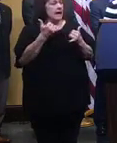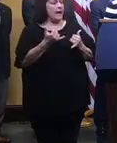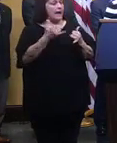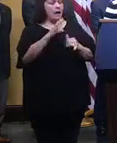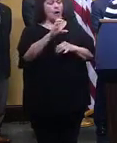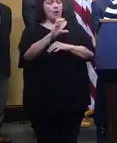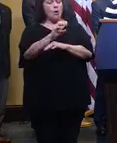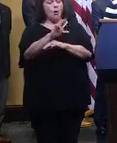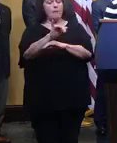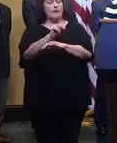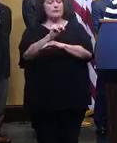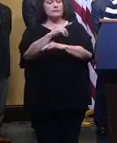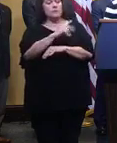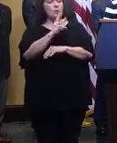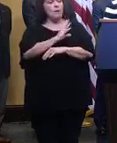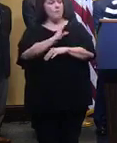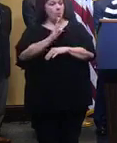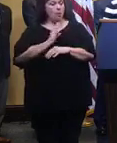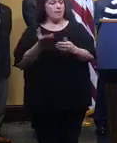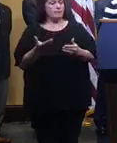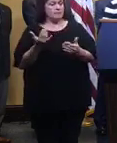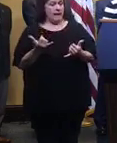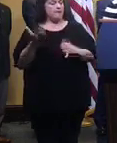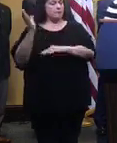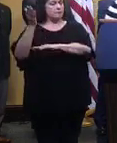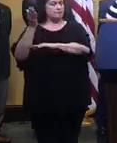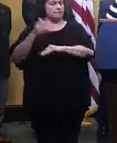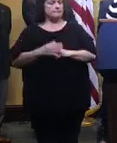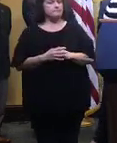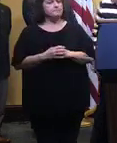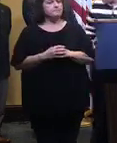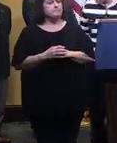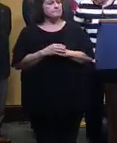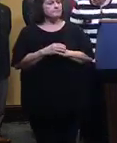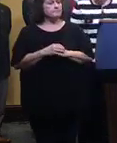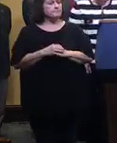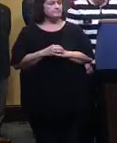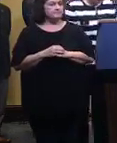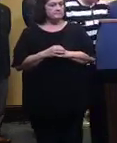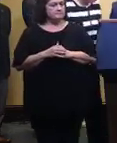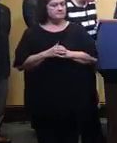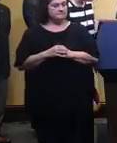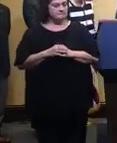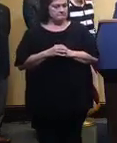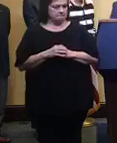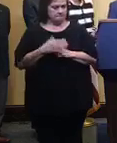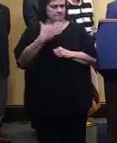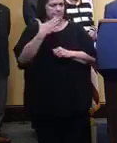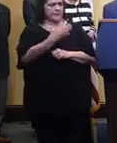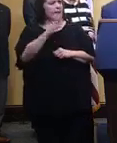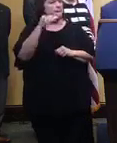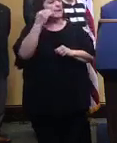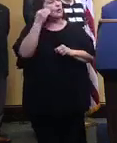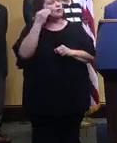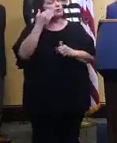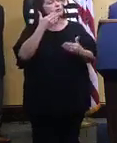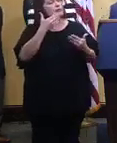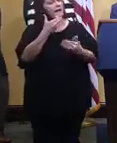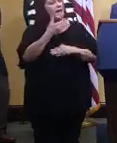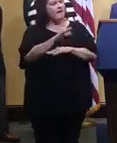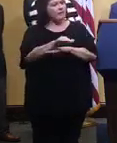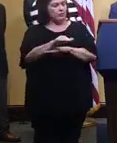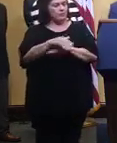Corbin of the Sewerage and Water Board to come up next with his presentation. Ghassan? Thank you, Mayor. Good afternoon,